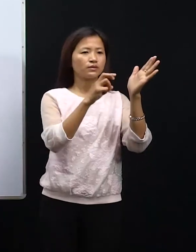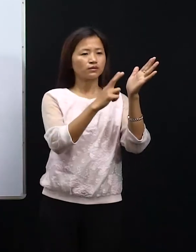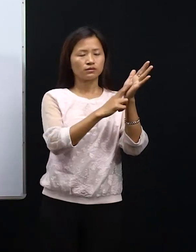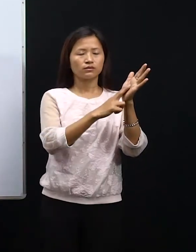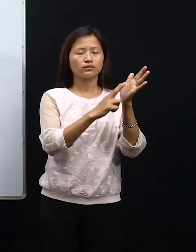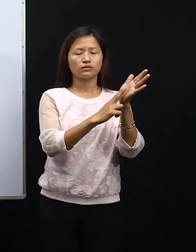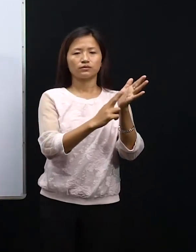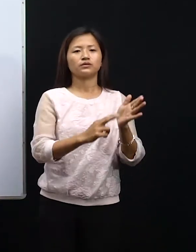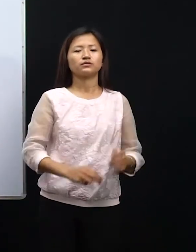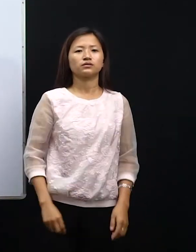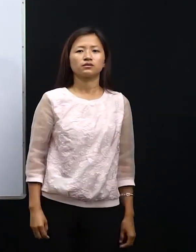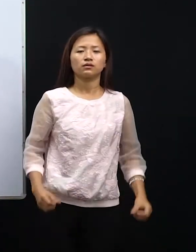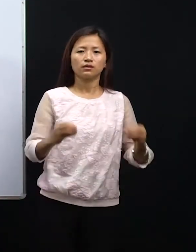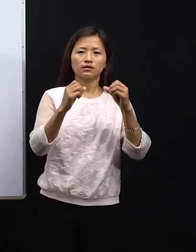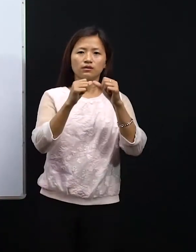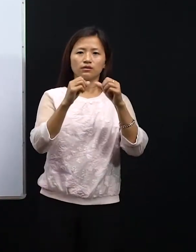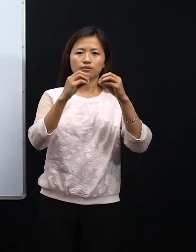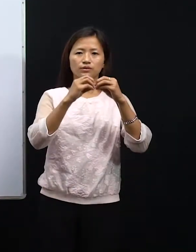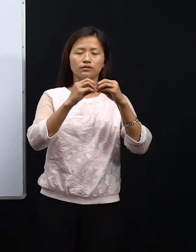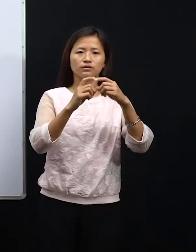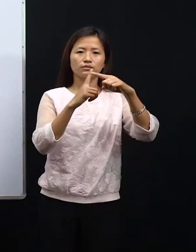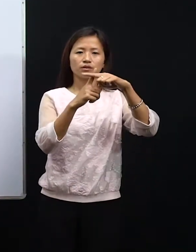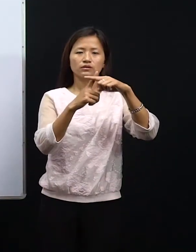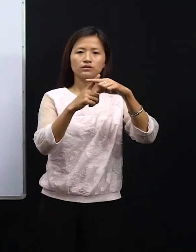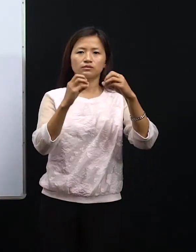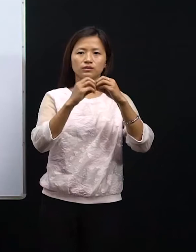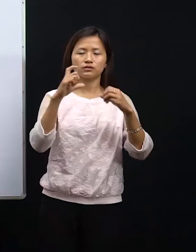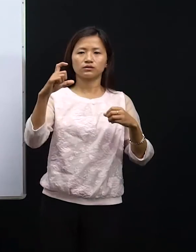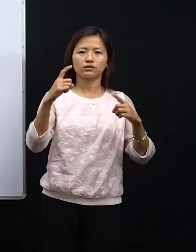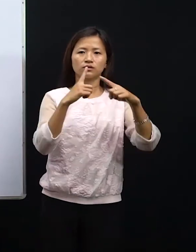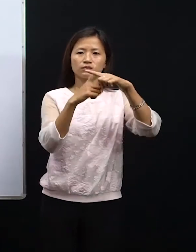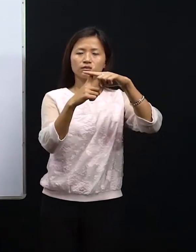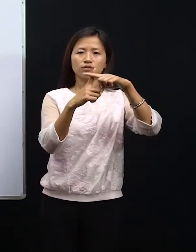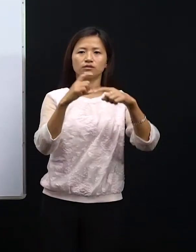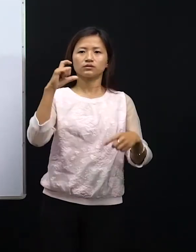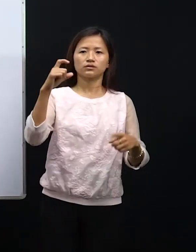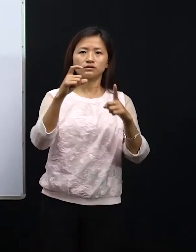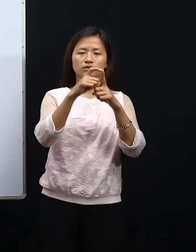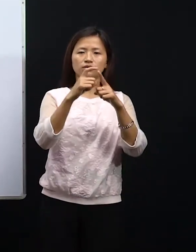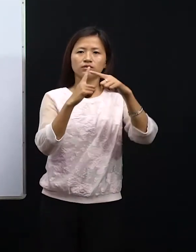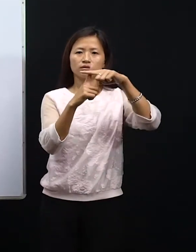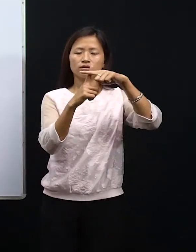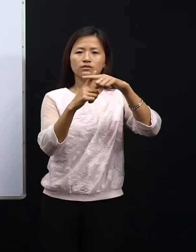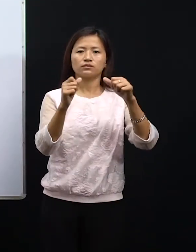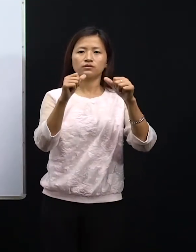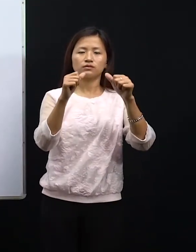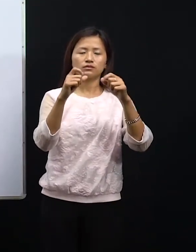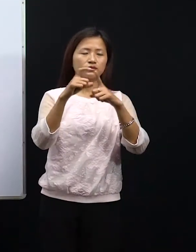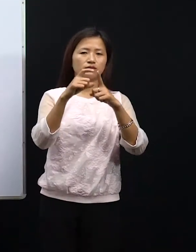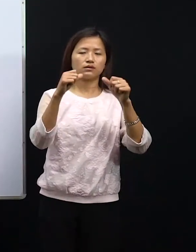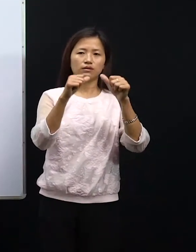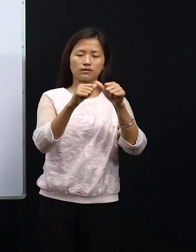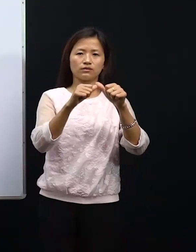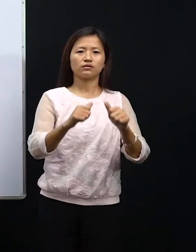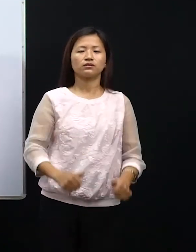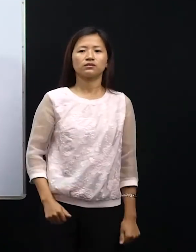The next is AB plus BC plus CD plus DA. We